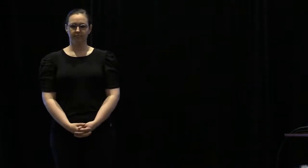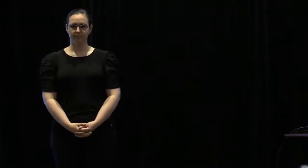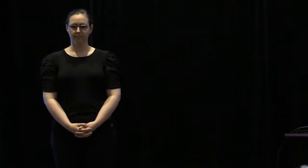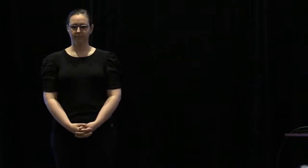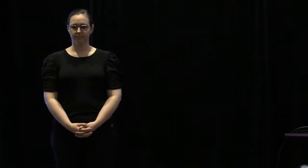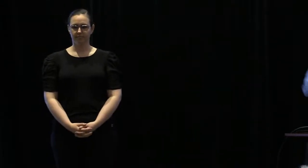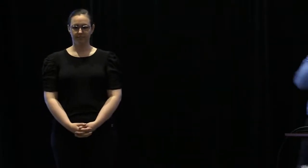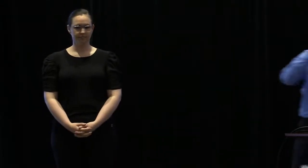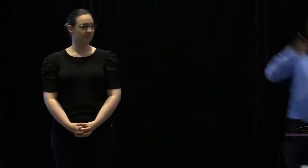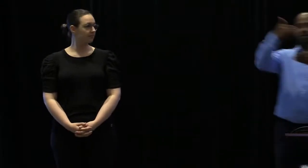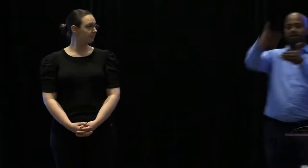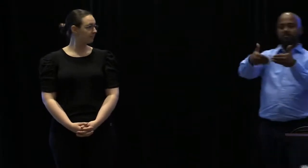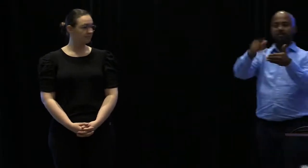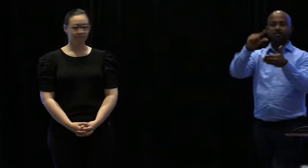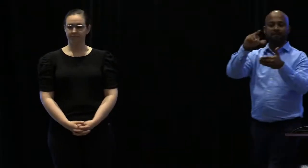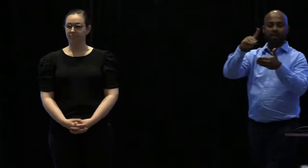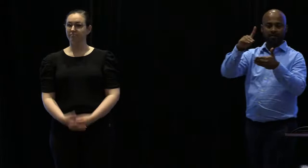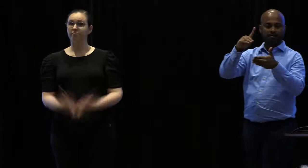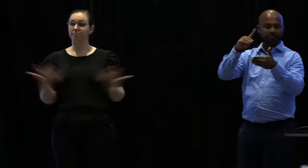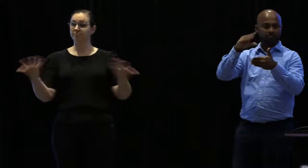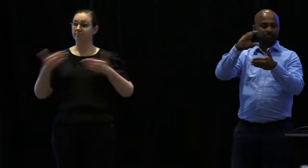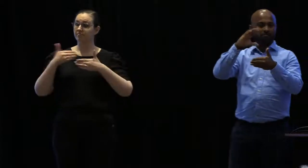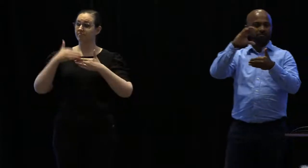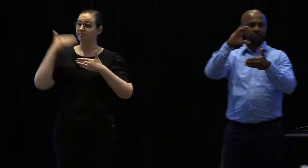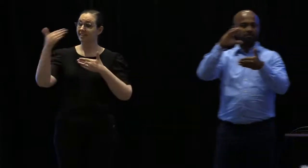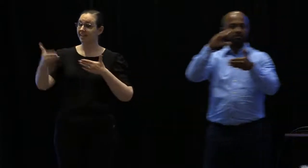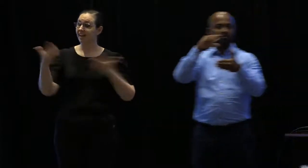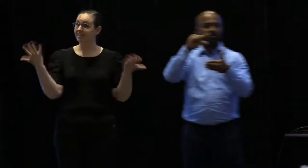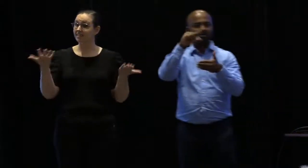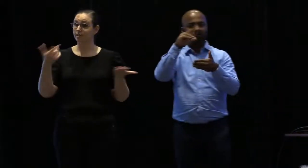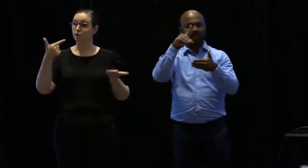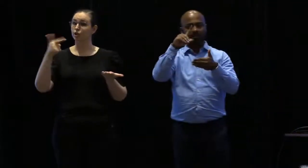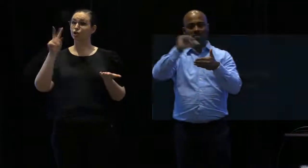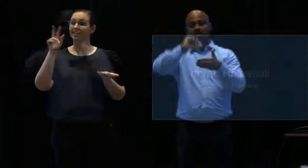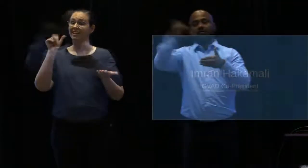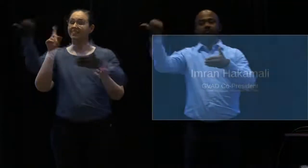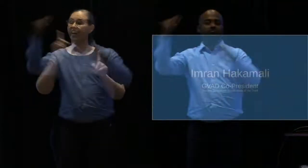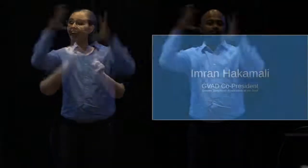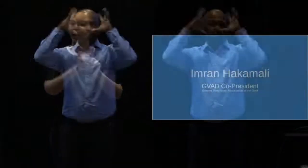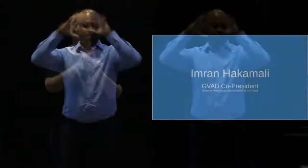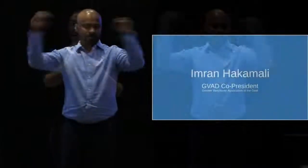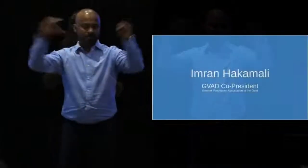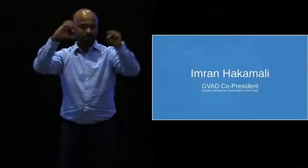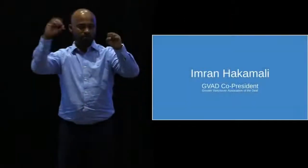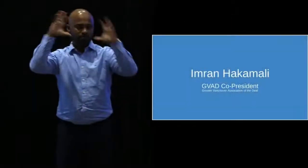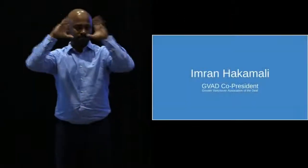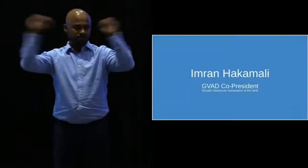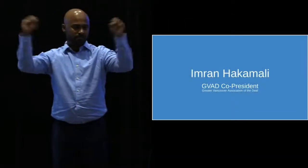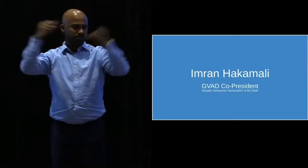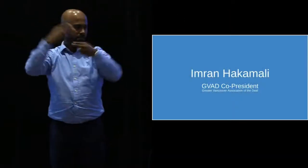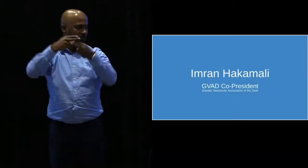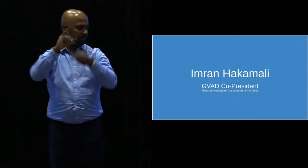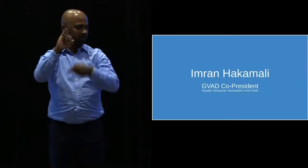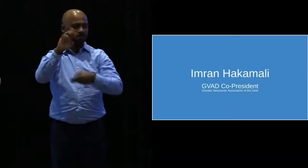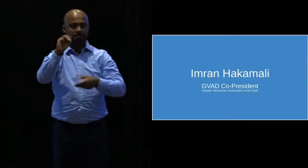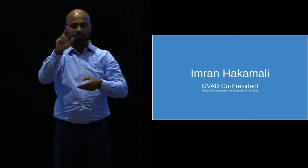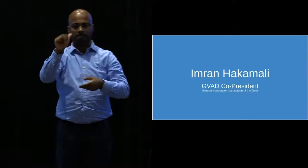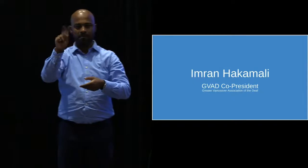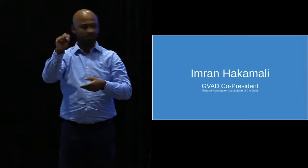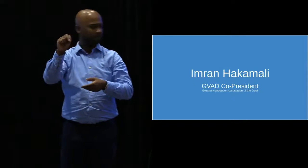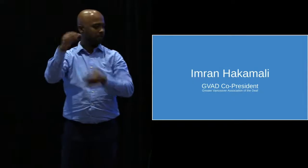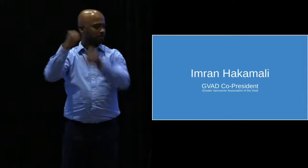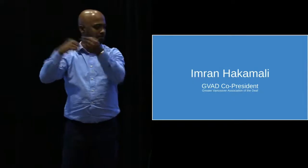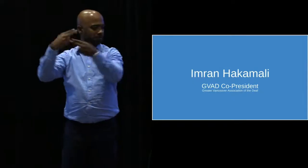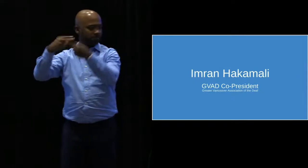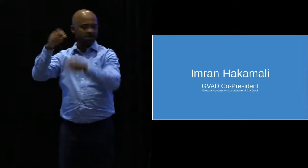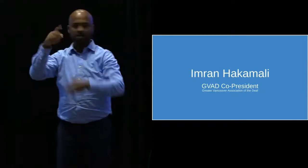Next, I'll ask other co-president of